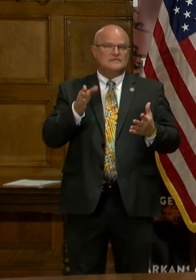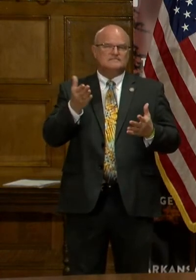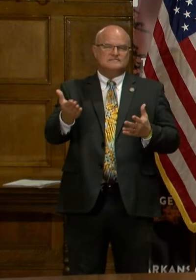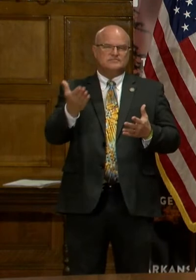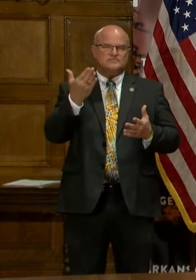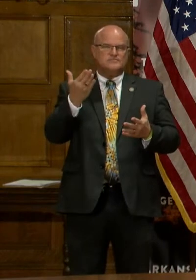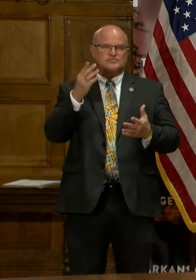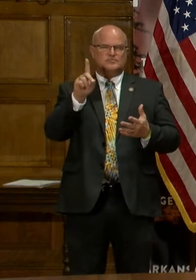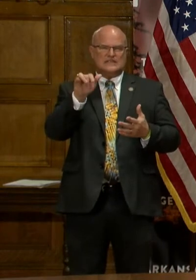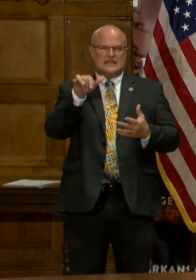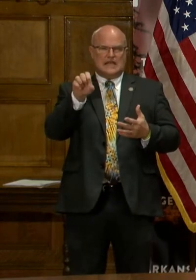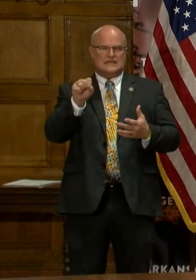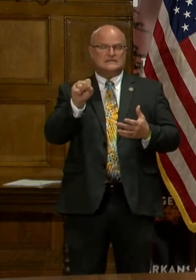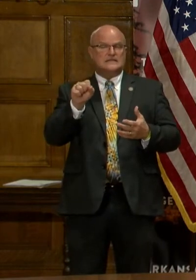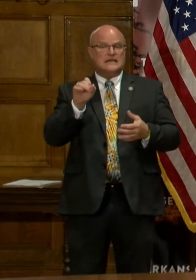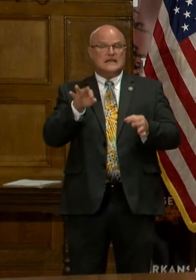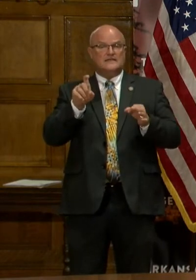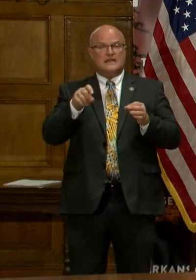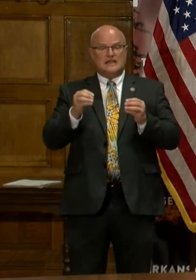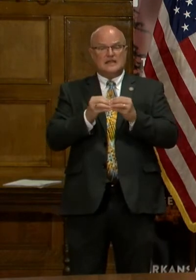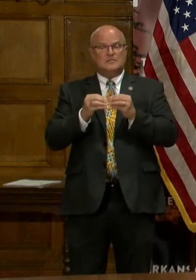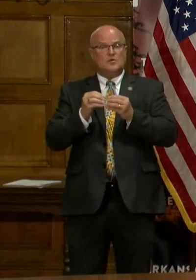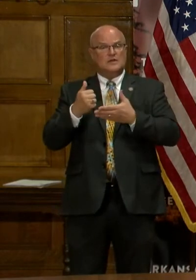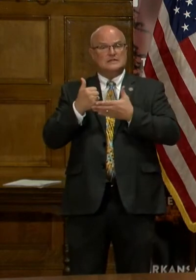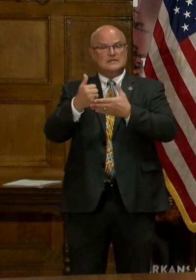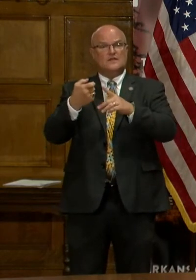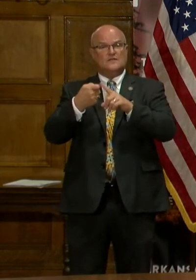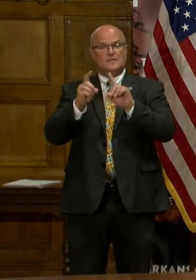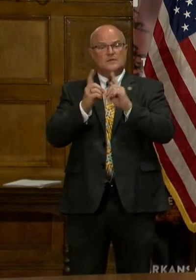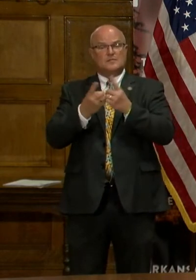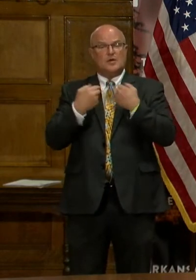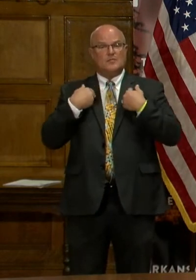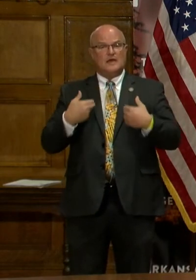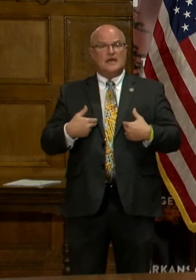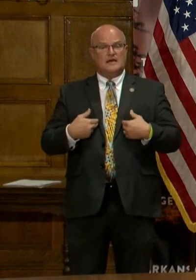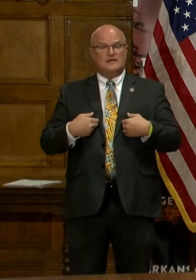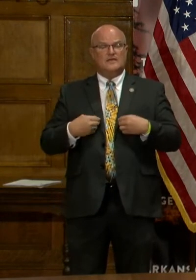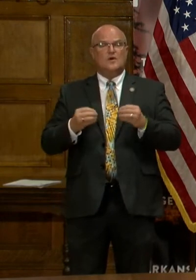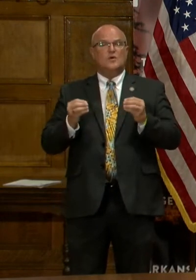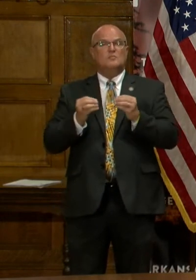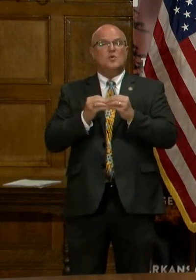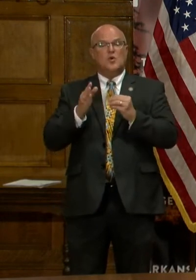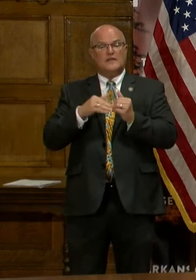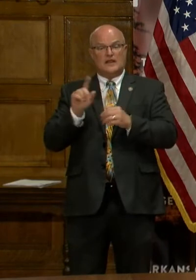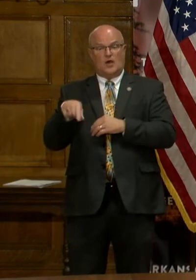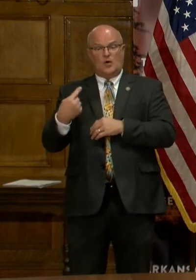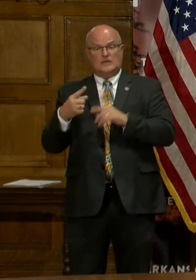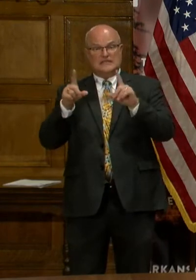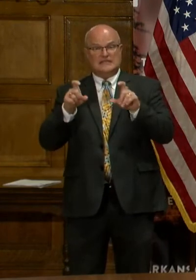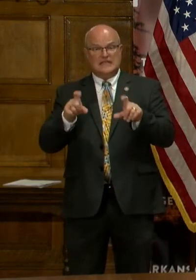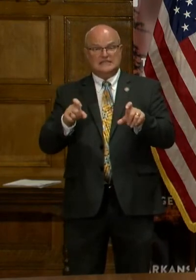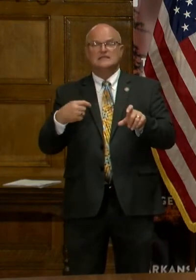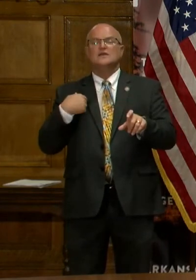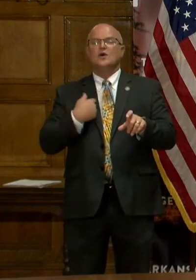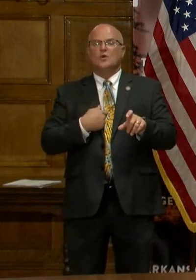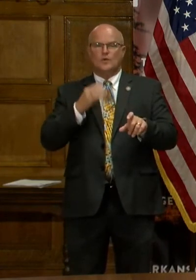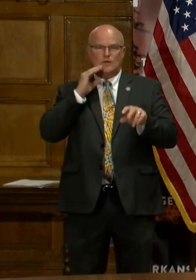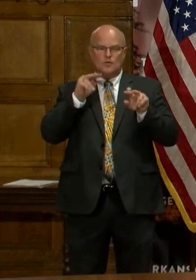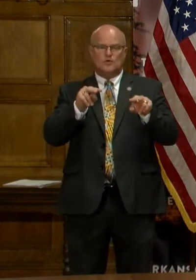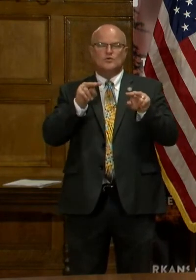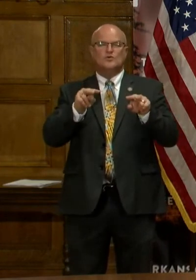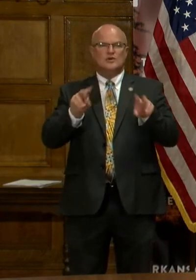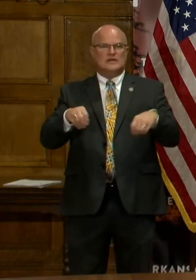the coming days, and if they need additional assistance from the Department of Health beyond testing, then we will certainly look